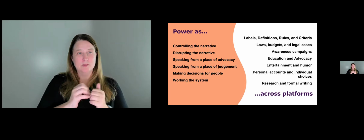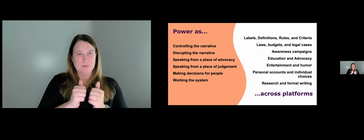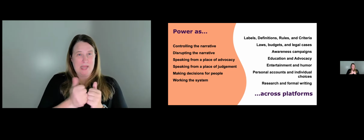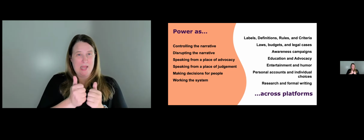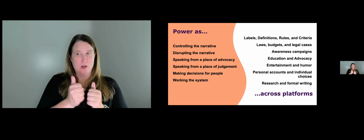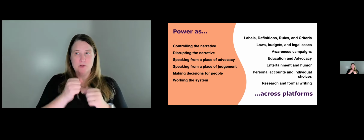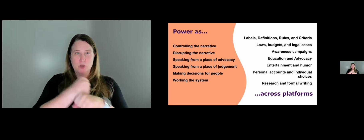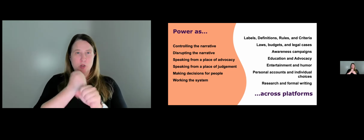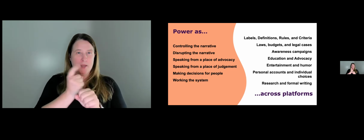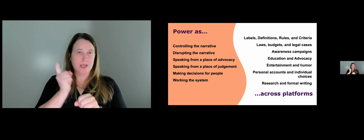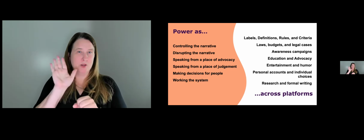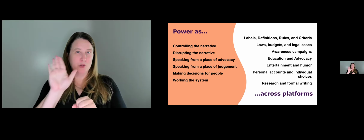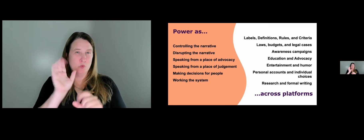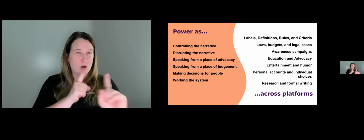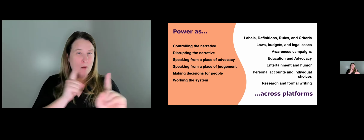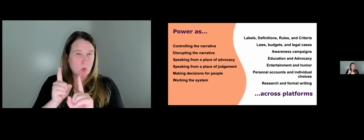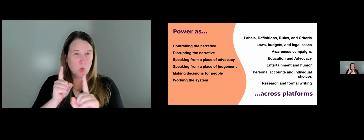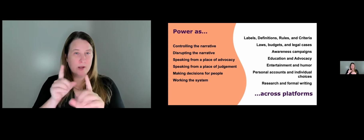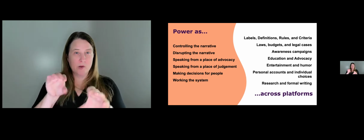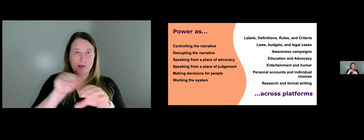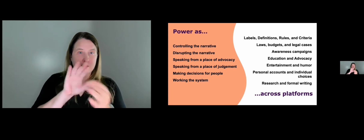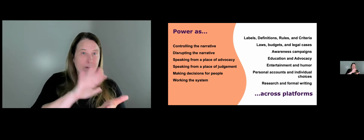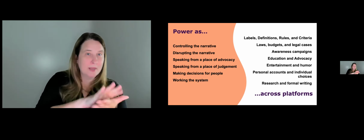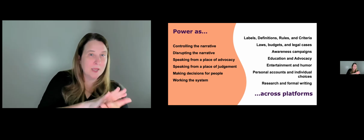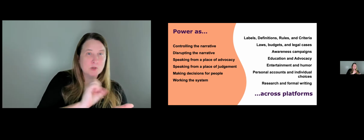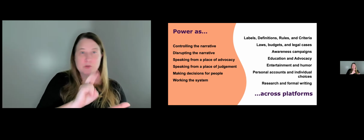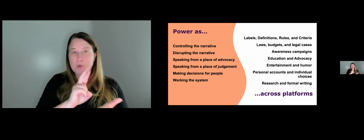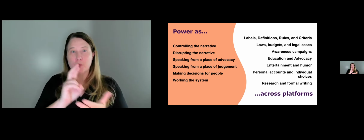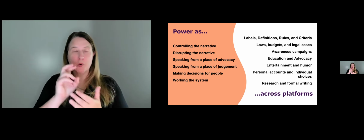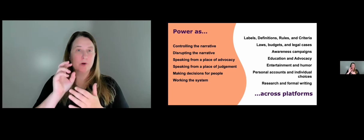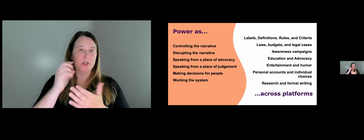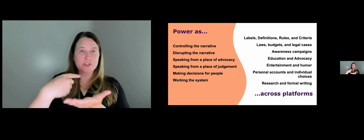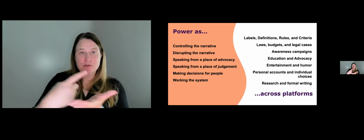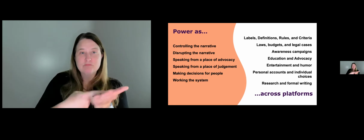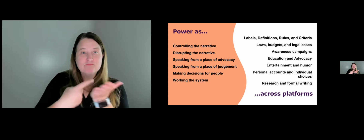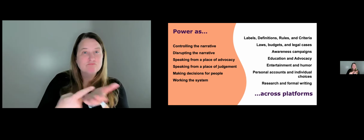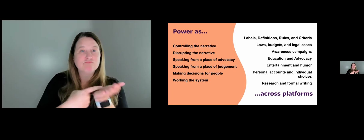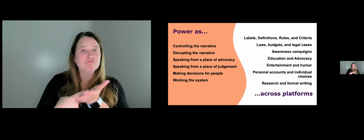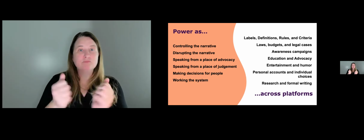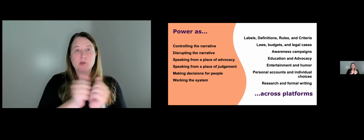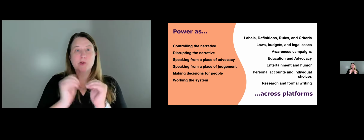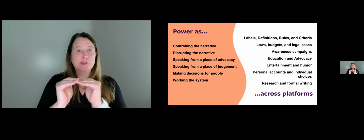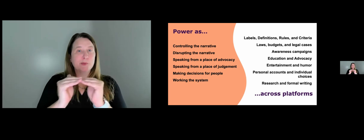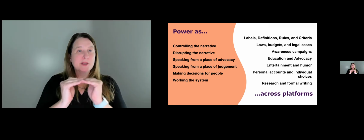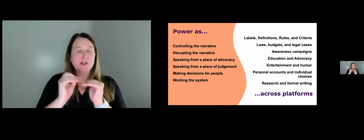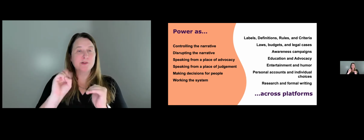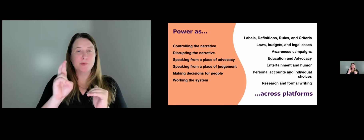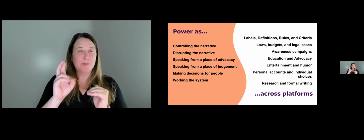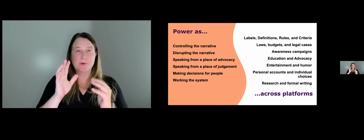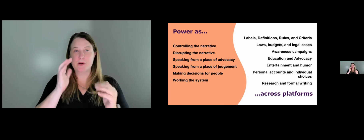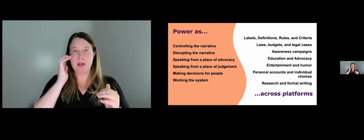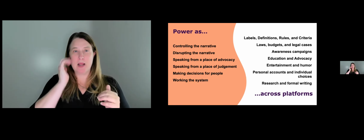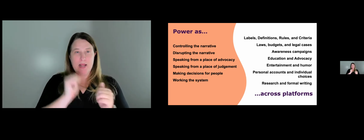you choose to use and how you make your goals within maybe papers